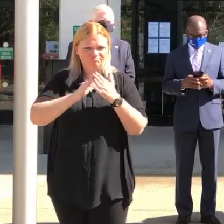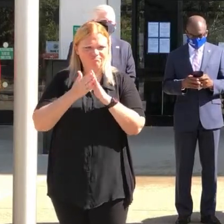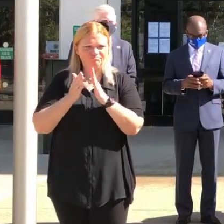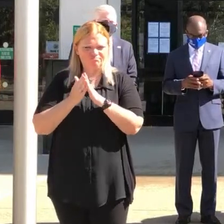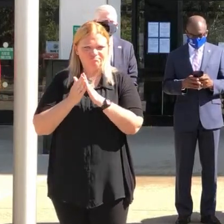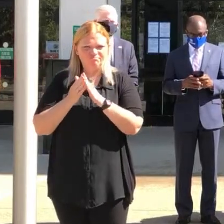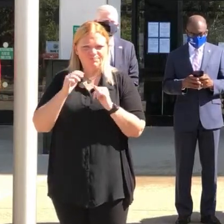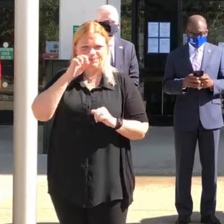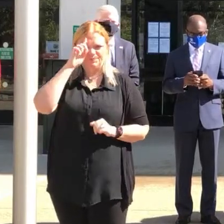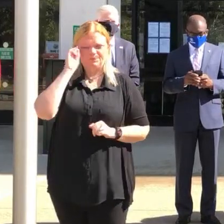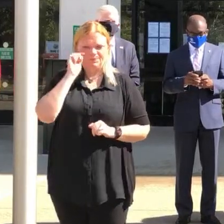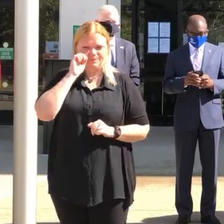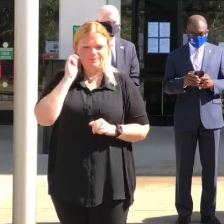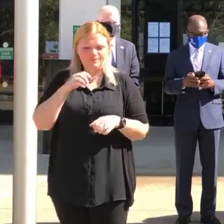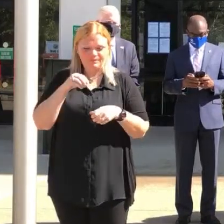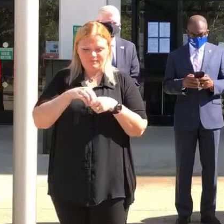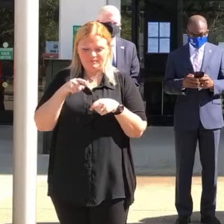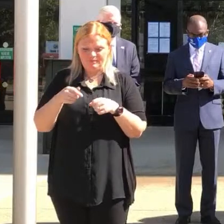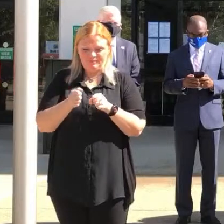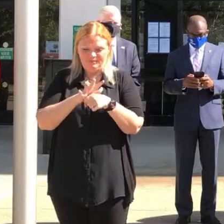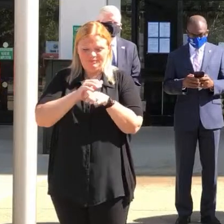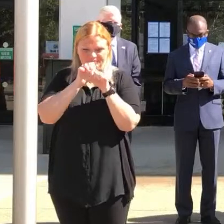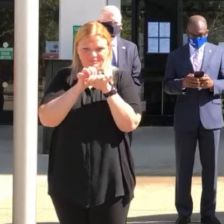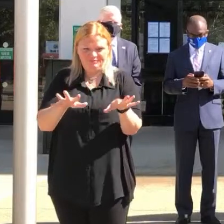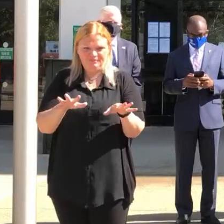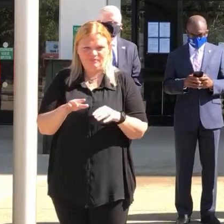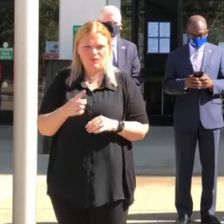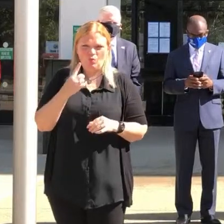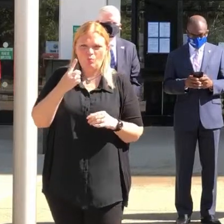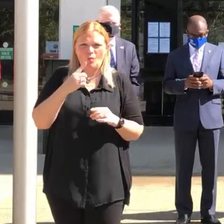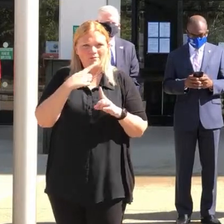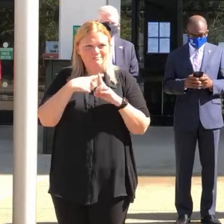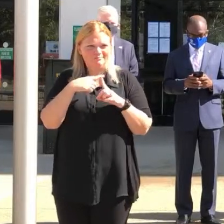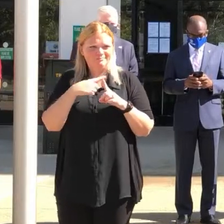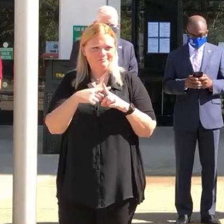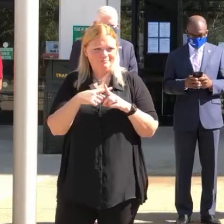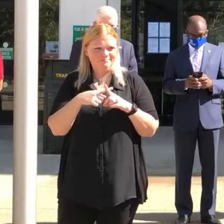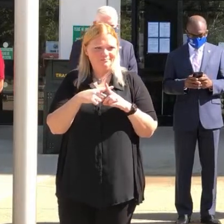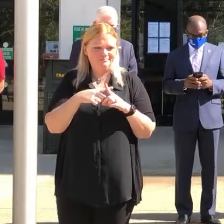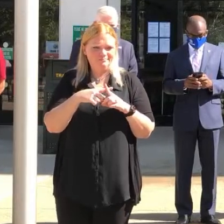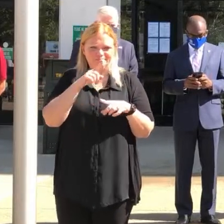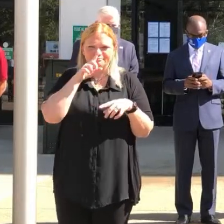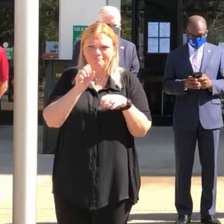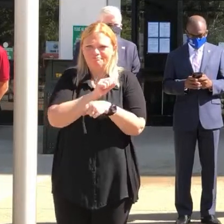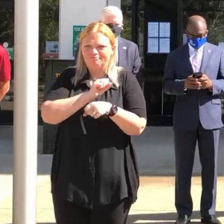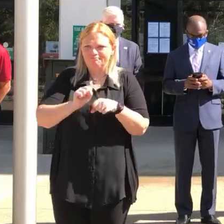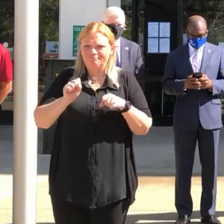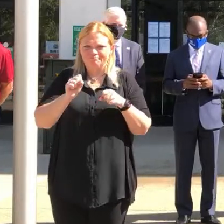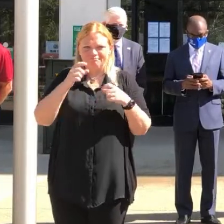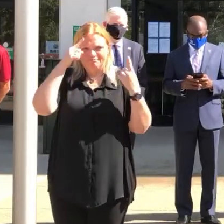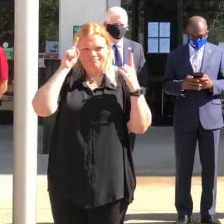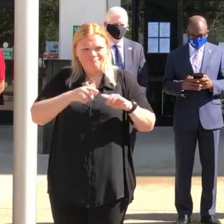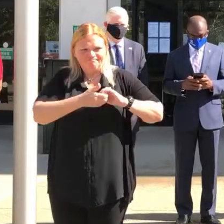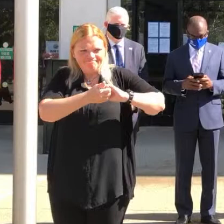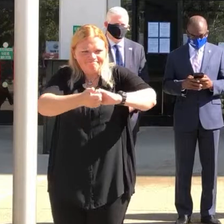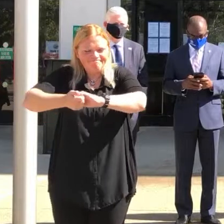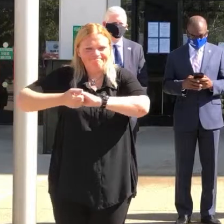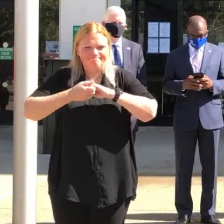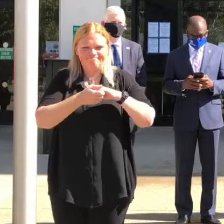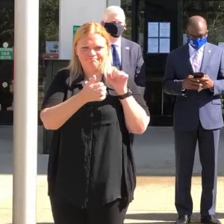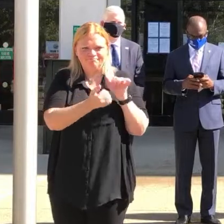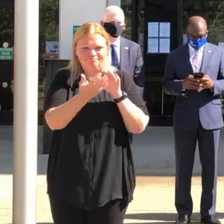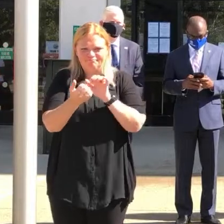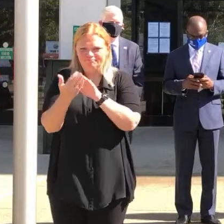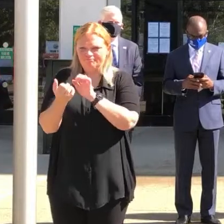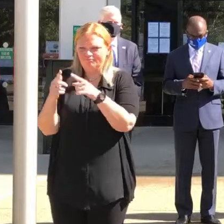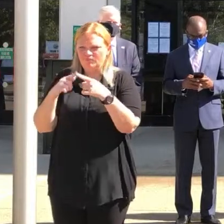community. In this pandemic, one of the silver linings have been a true collaborative approach to all the issues that